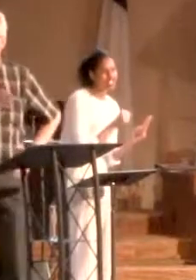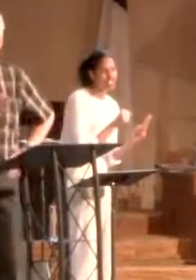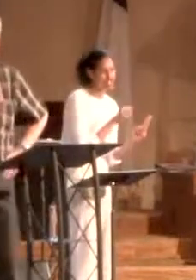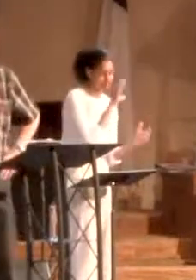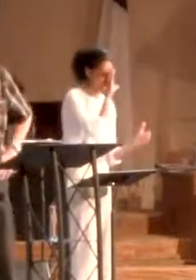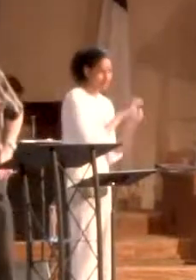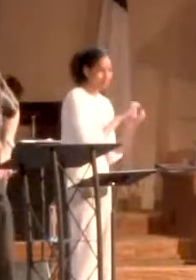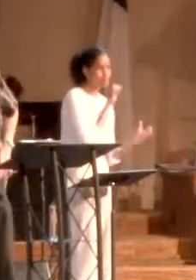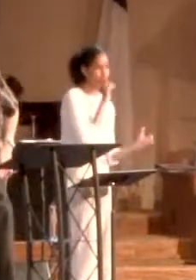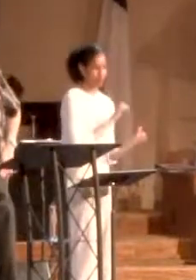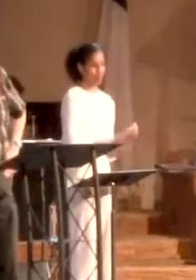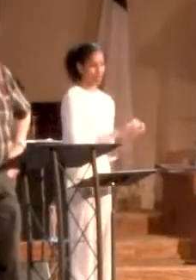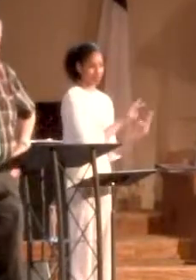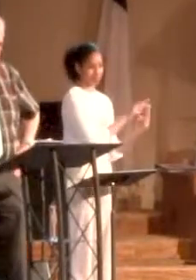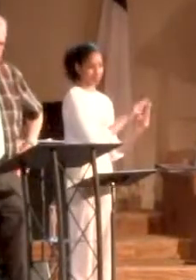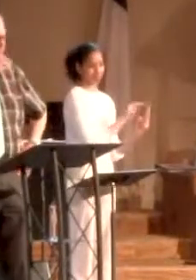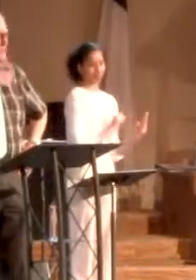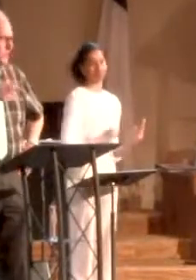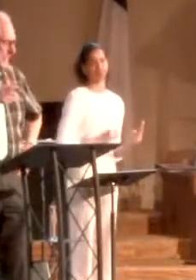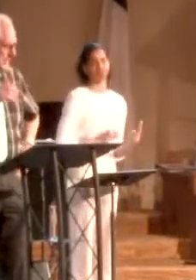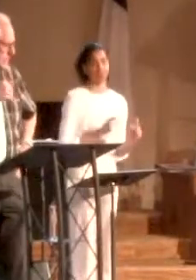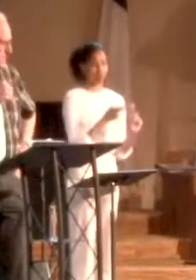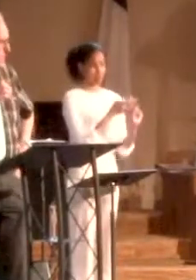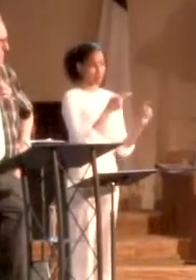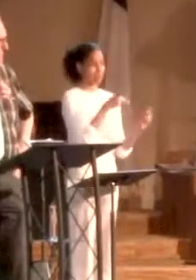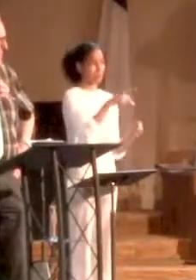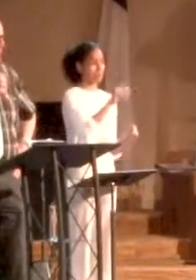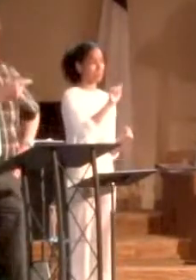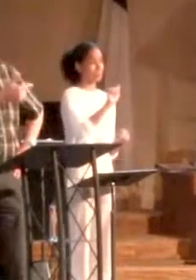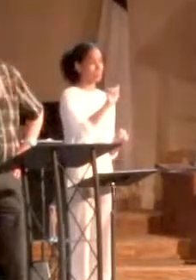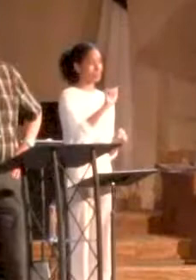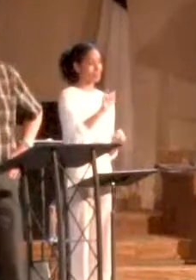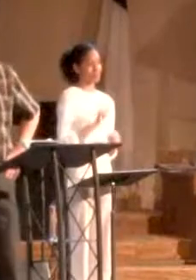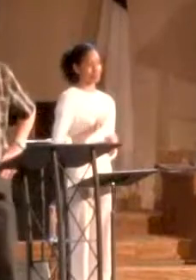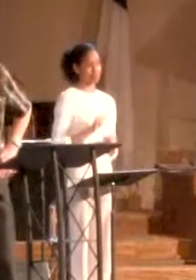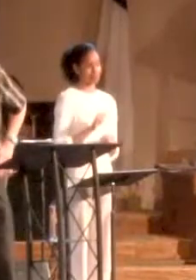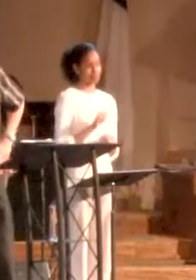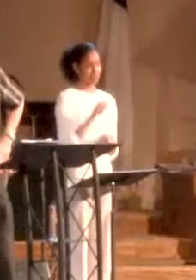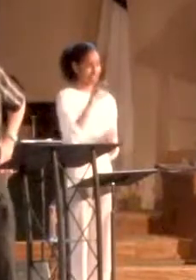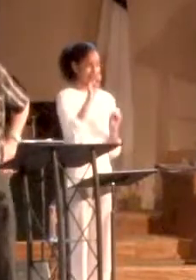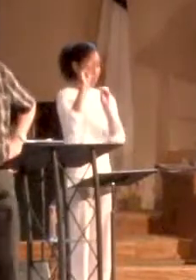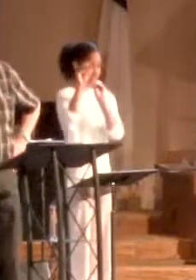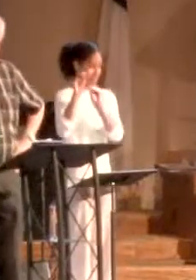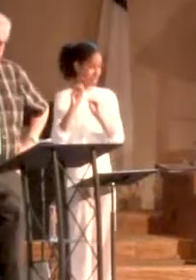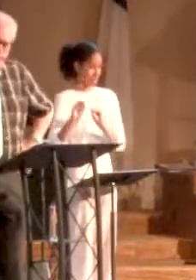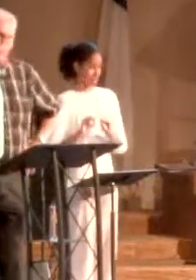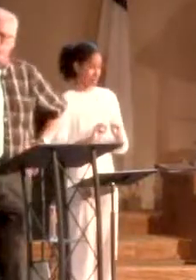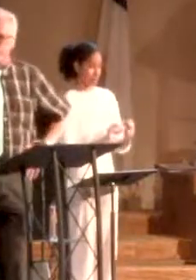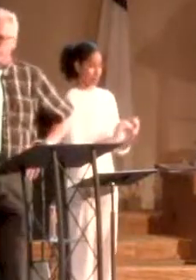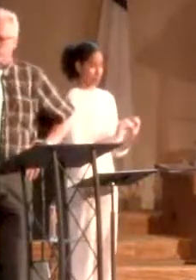mid-60s, from Pennsylvania. They were transplanted down here to a